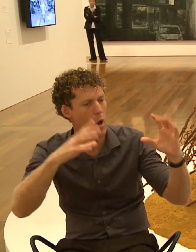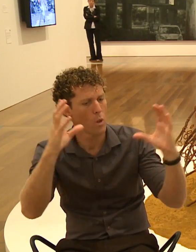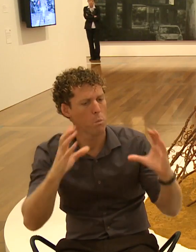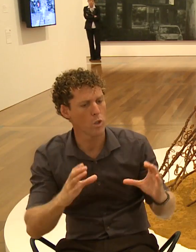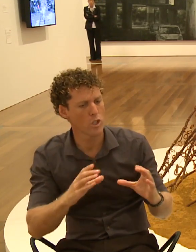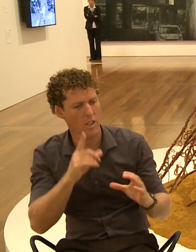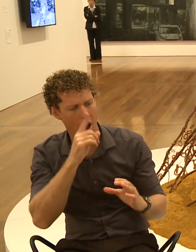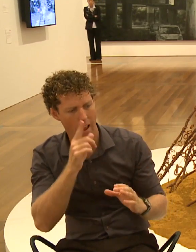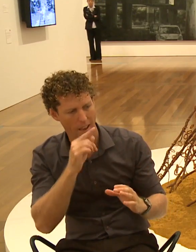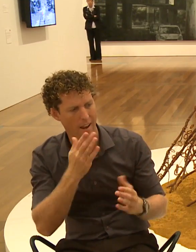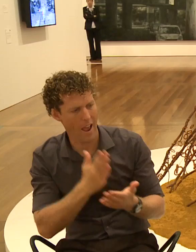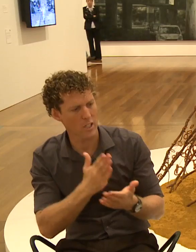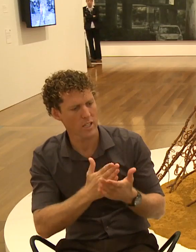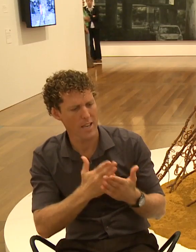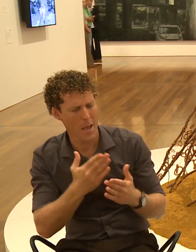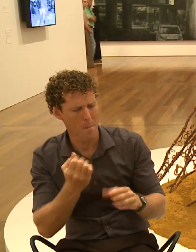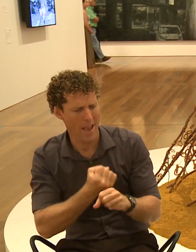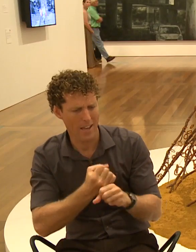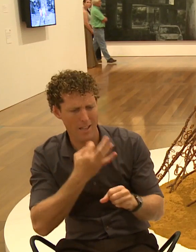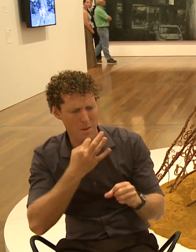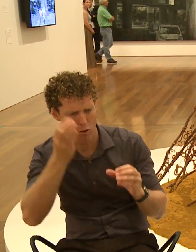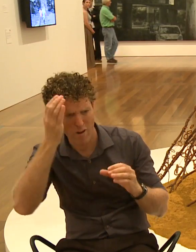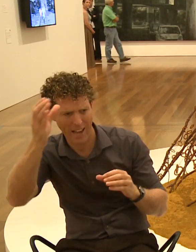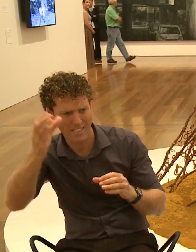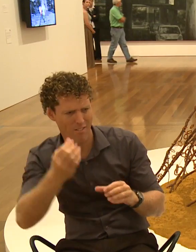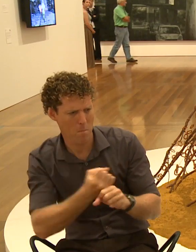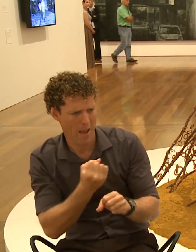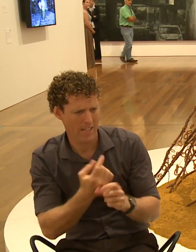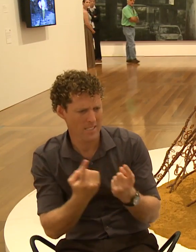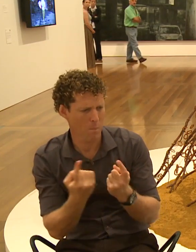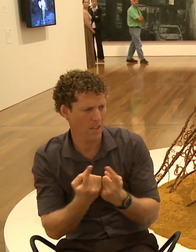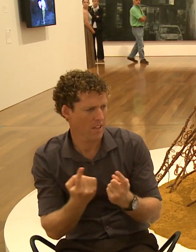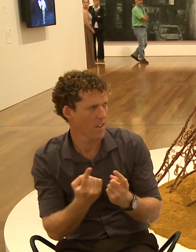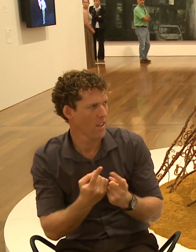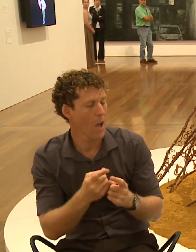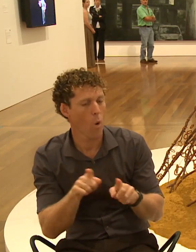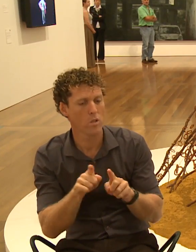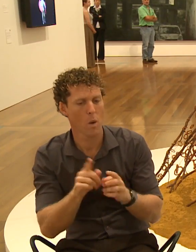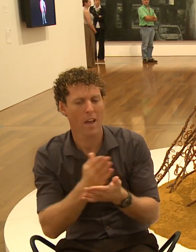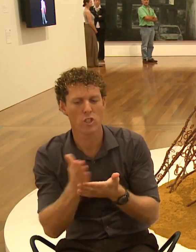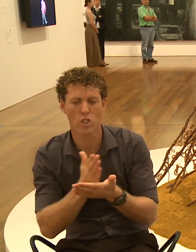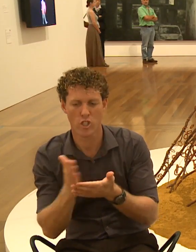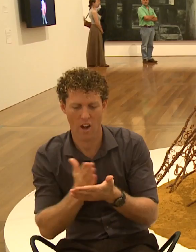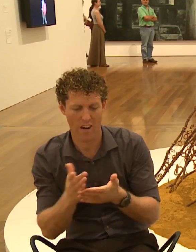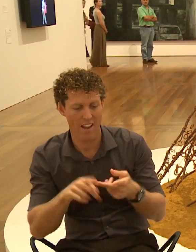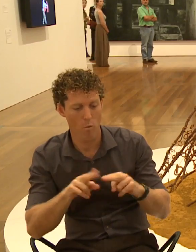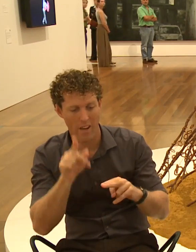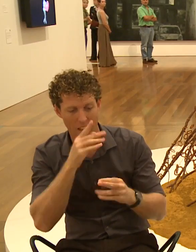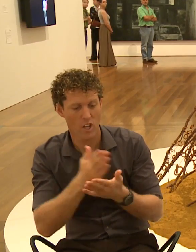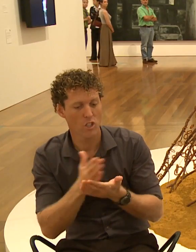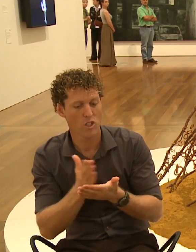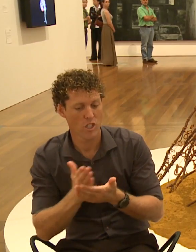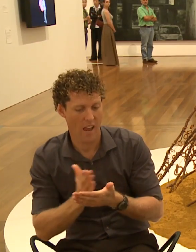can actually be creative with and make something from, that I can, and it's about sharing as well. So if we can share that